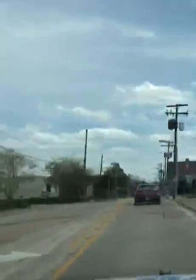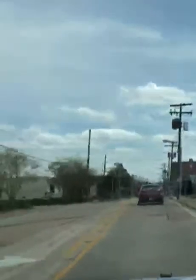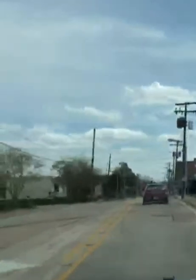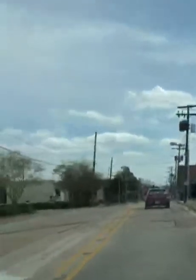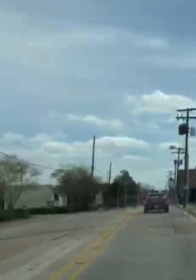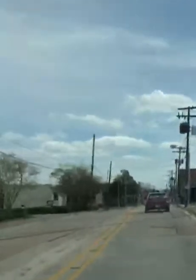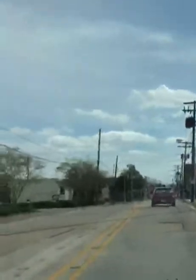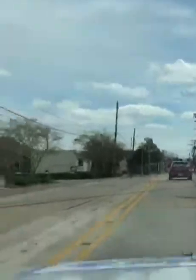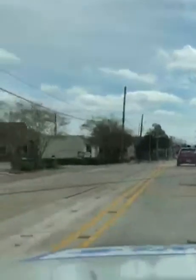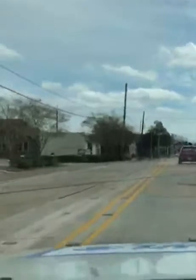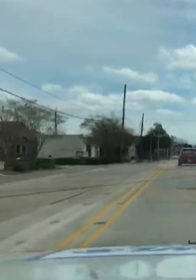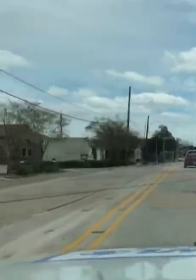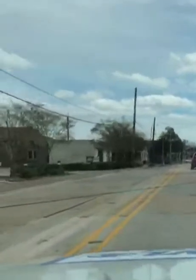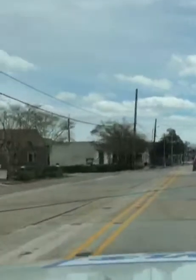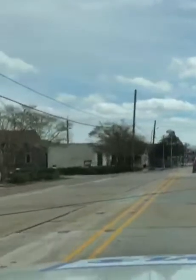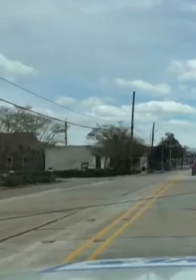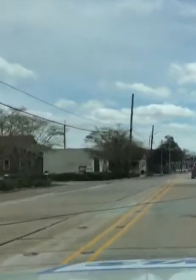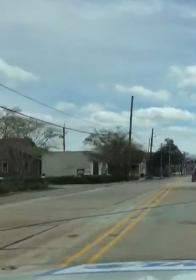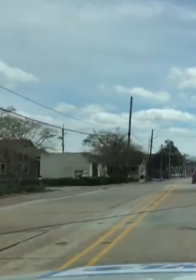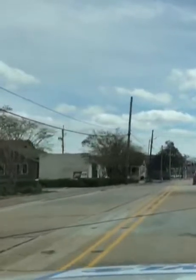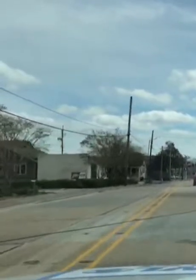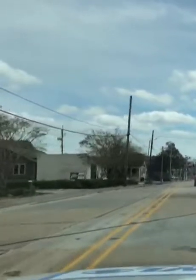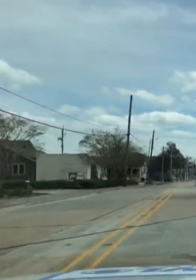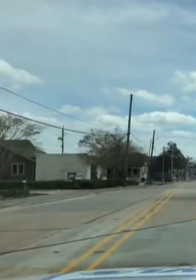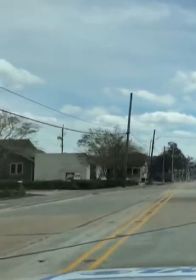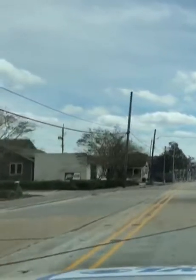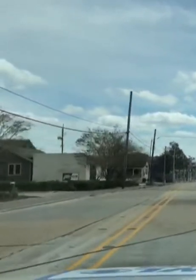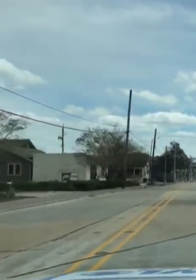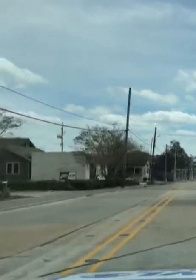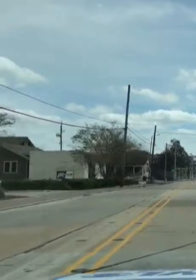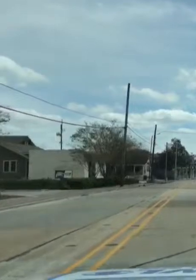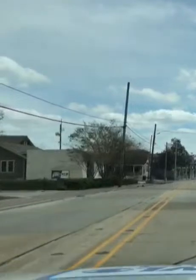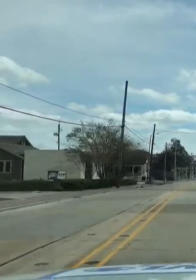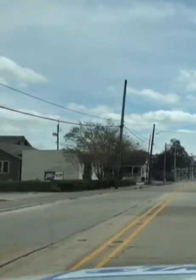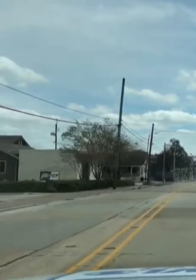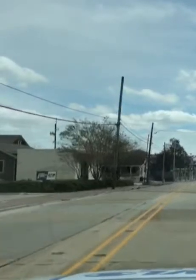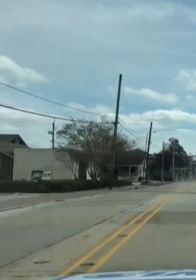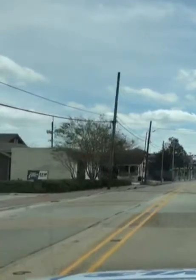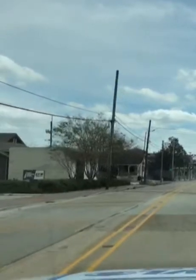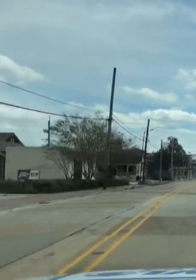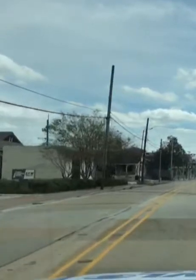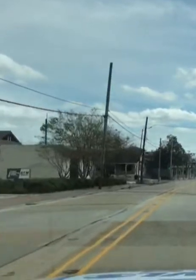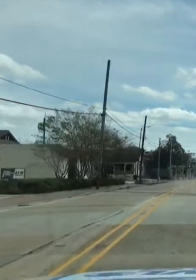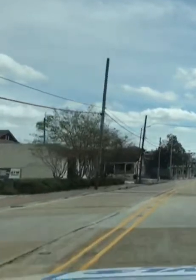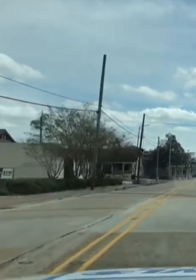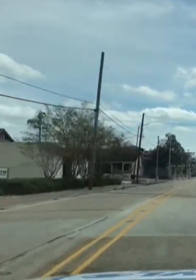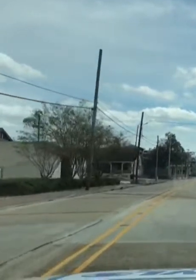Looks like they're on the ground right now assessing the damage, and it's pretty wide open.